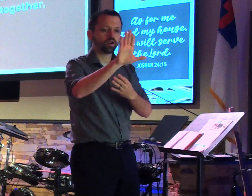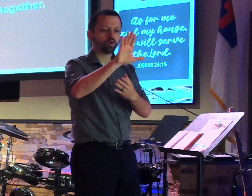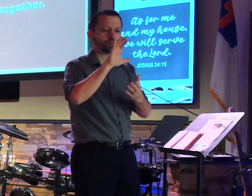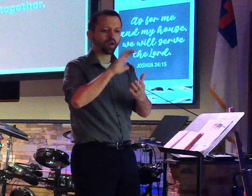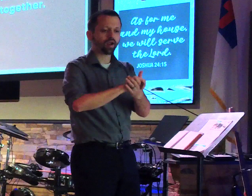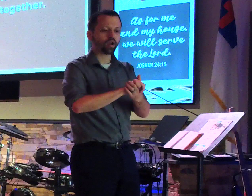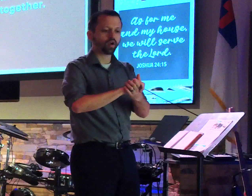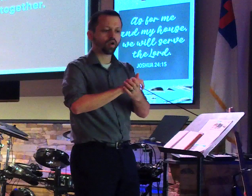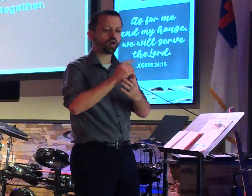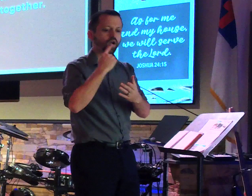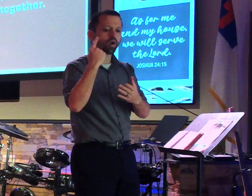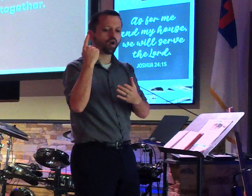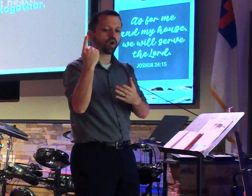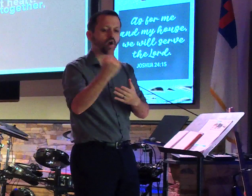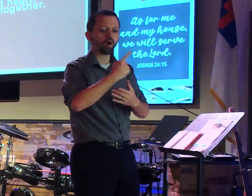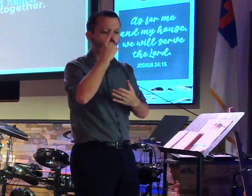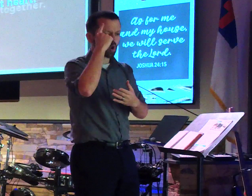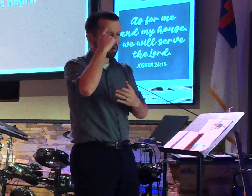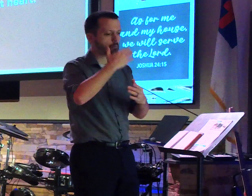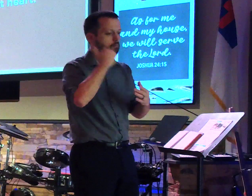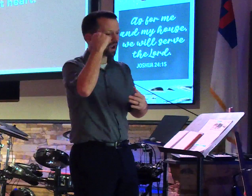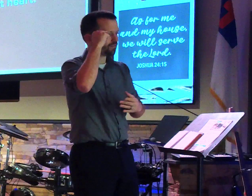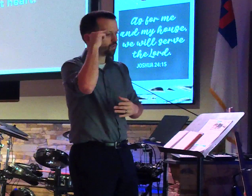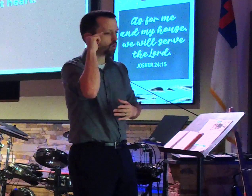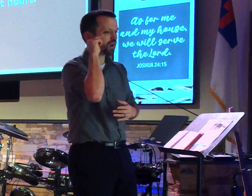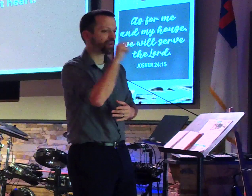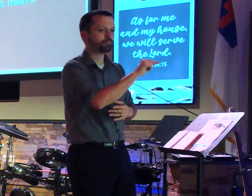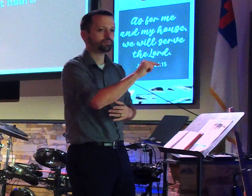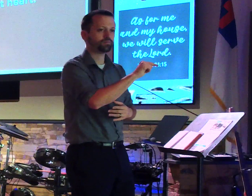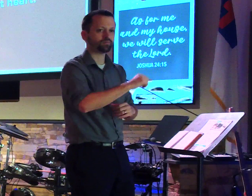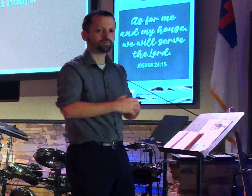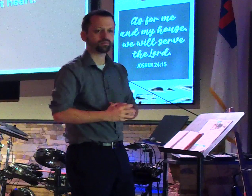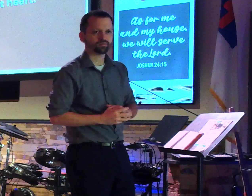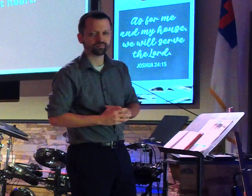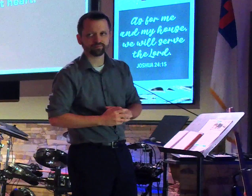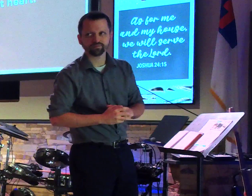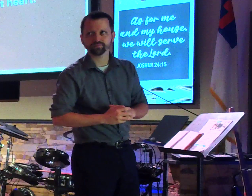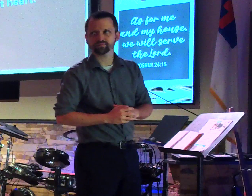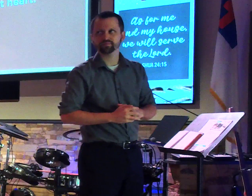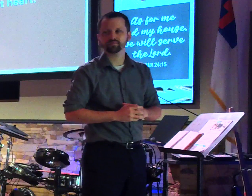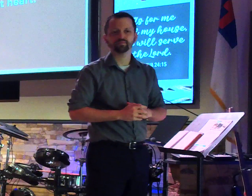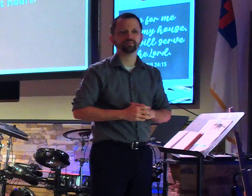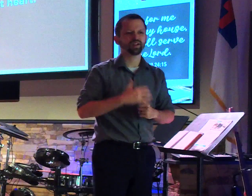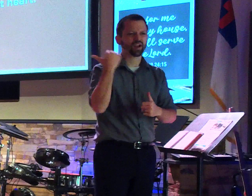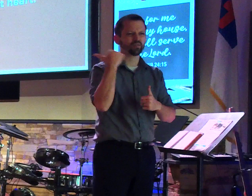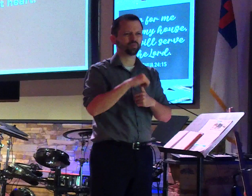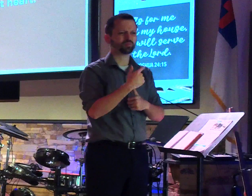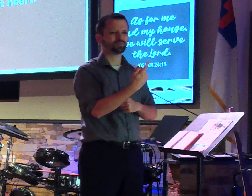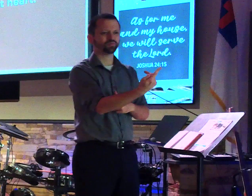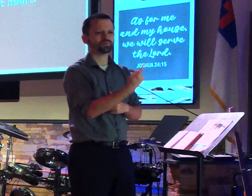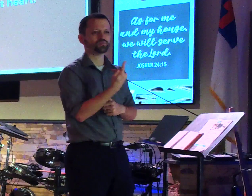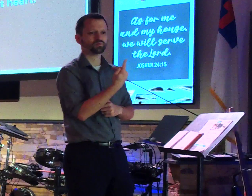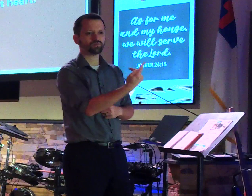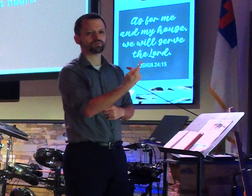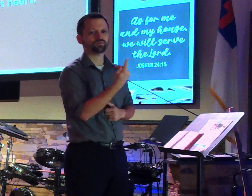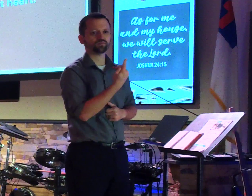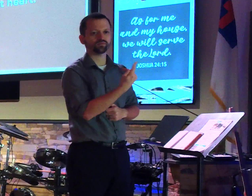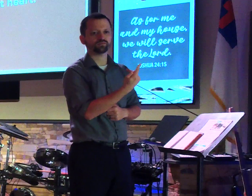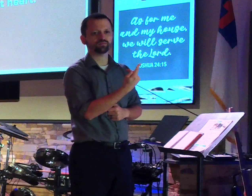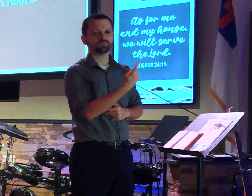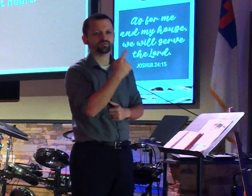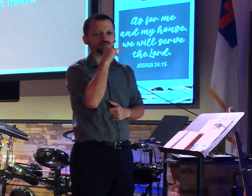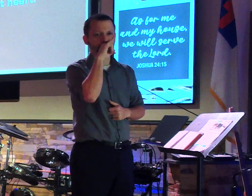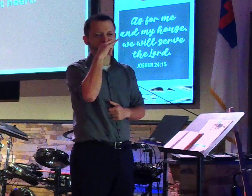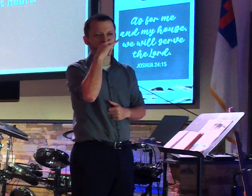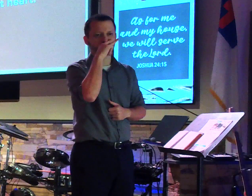always have their best interest at heart. You know, I remember when Denise and I, when the kids were in